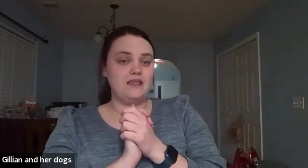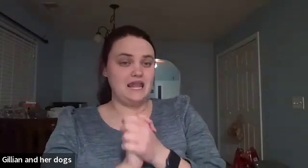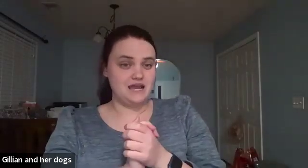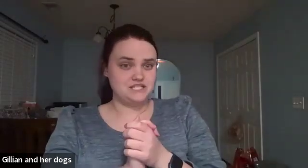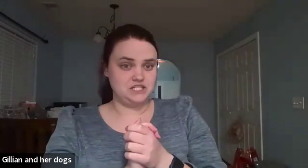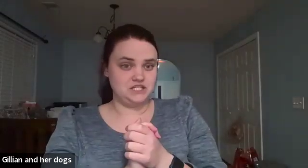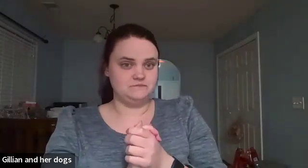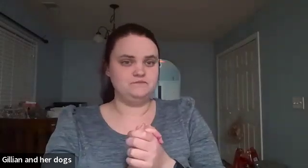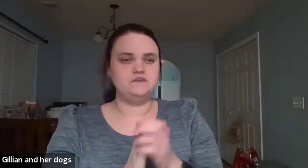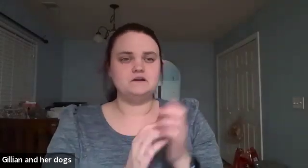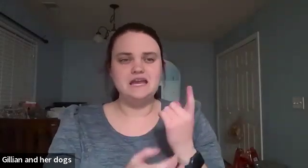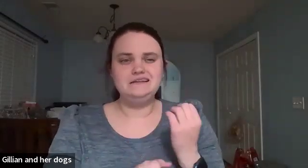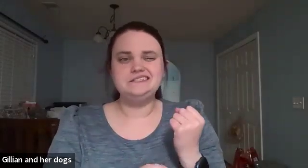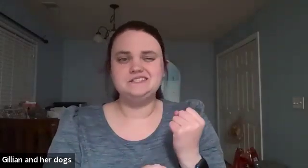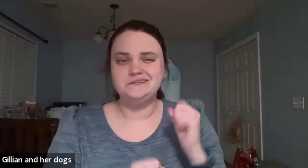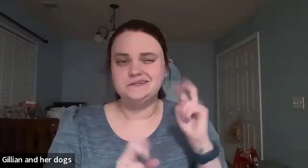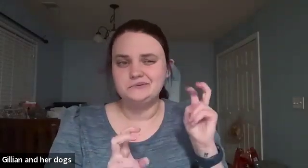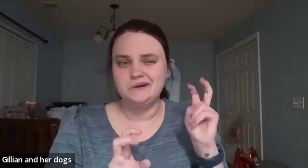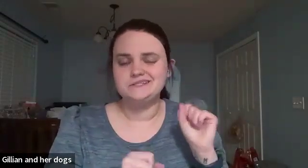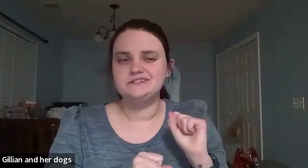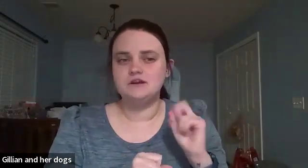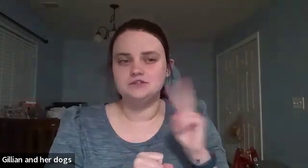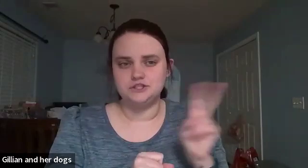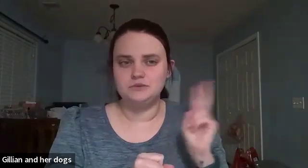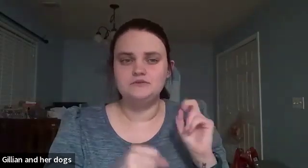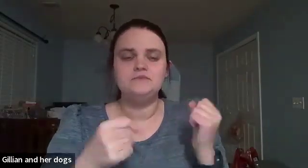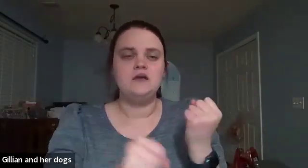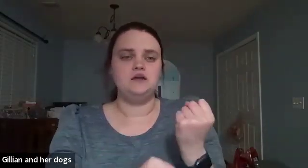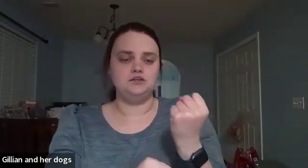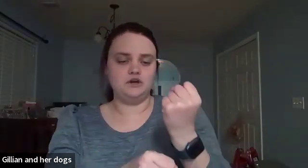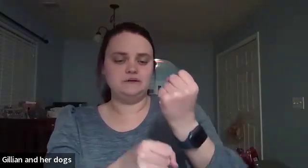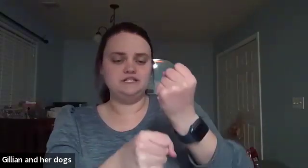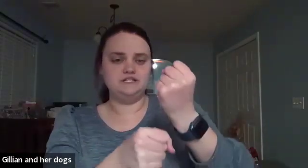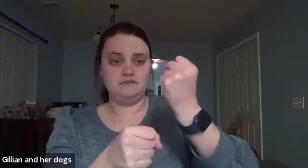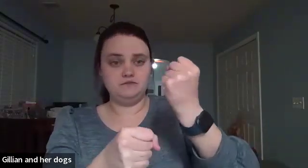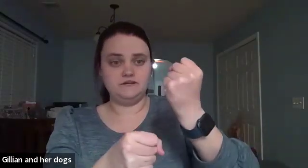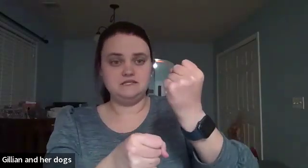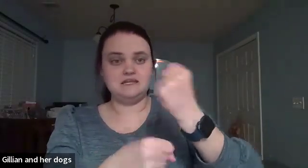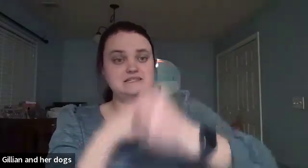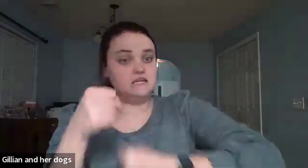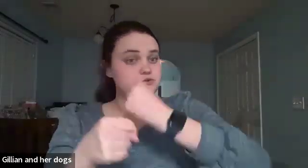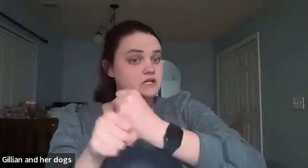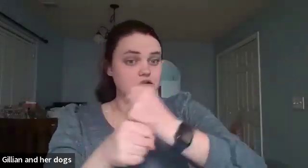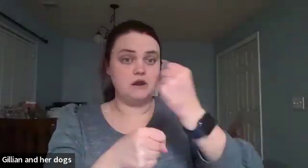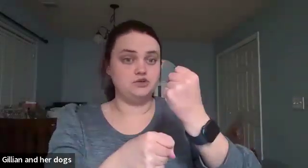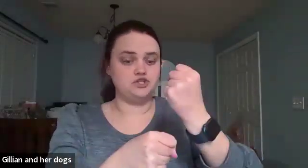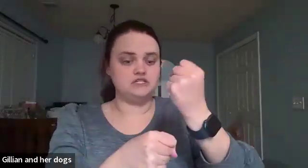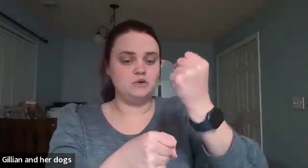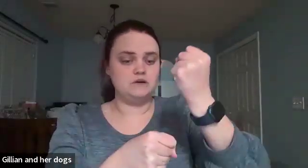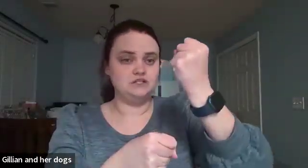for last year, there are technically 2 ways you can do it. I'll show you both. You're going to have your fist, instead of doing a year round, you're just going